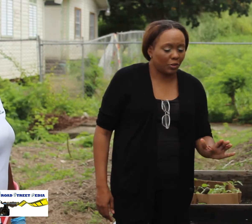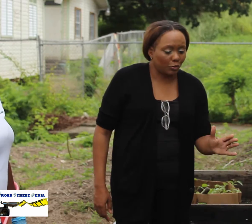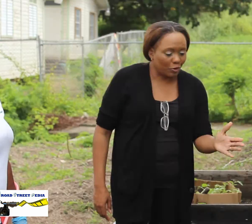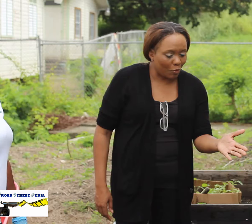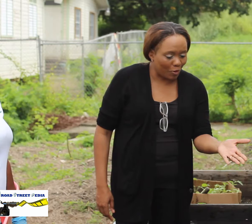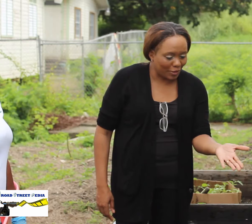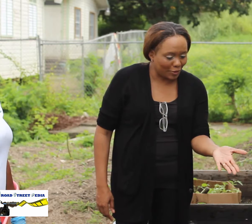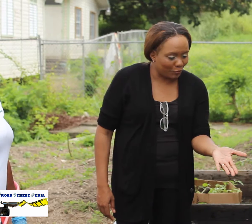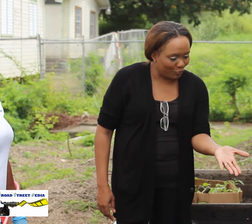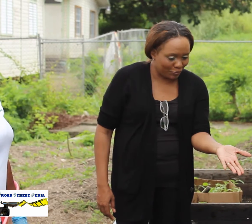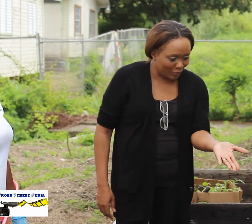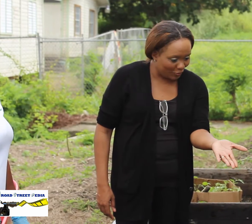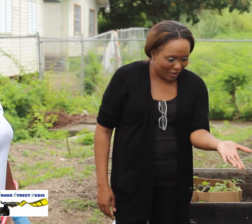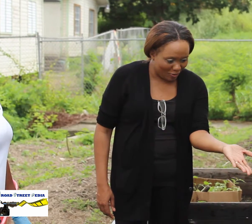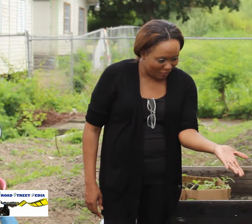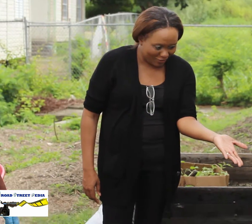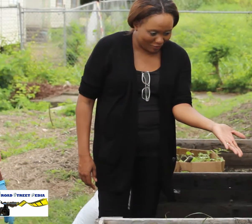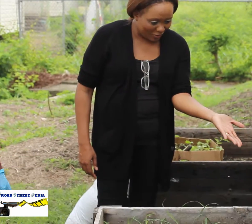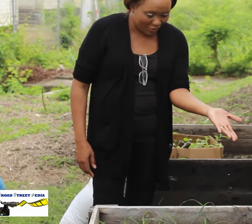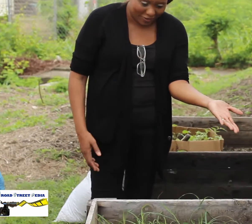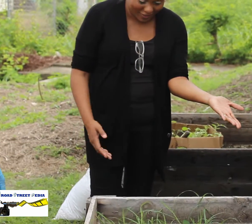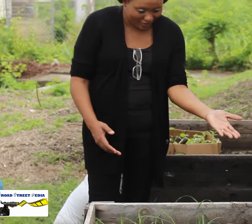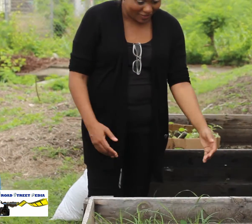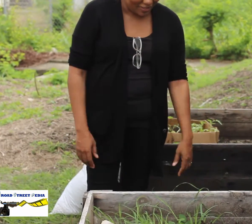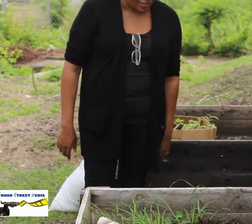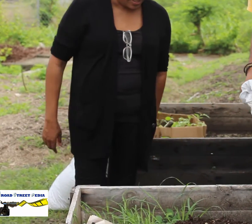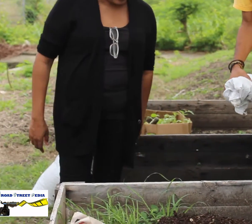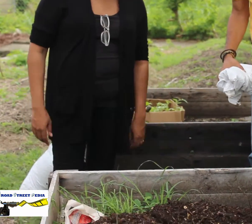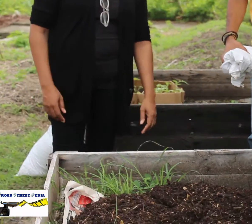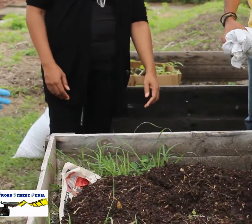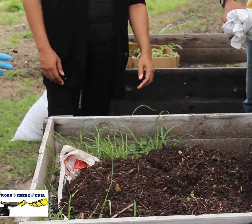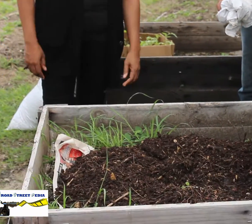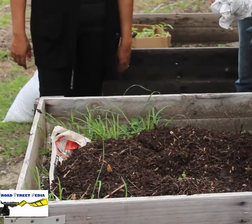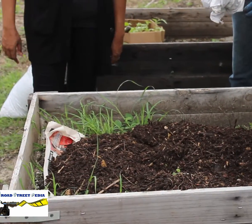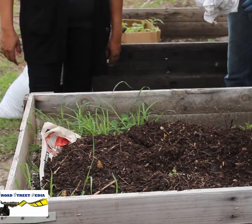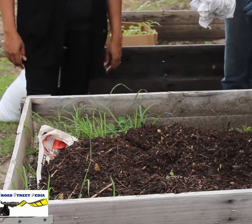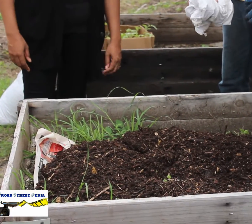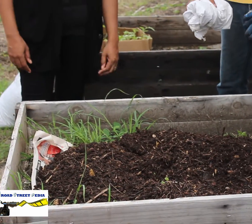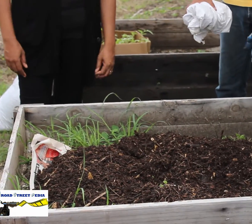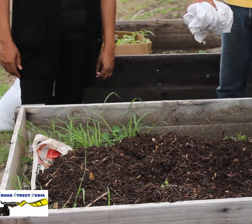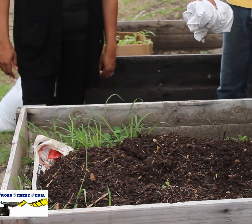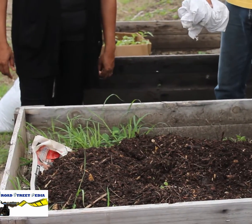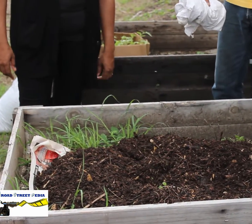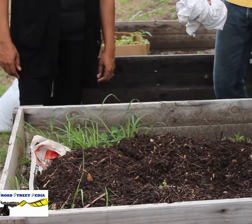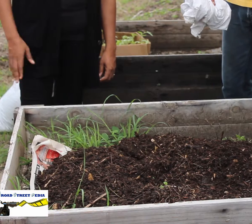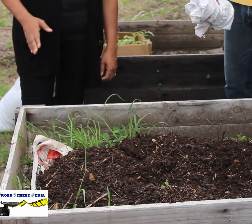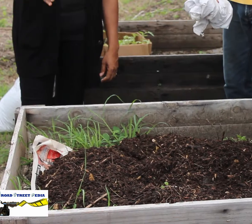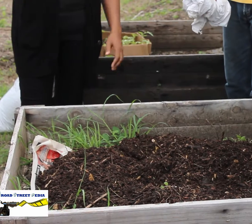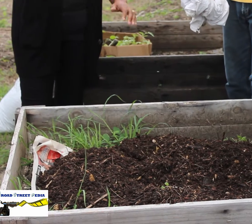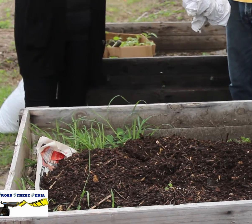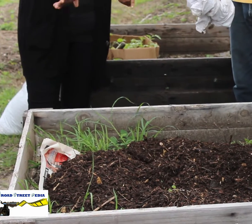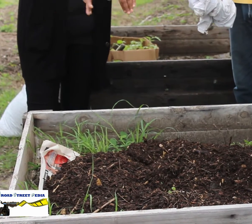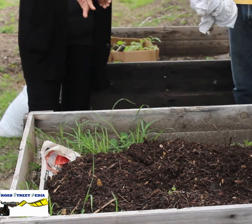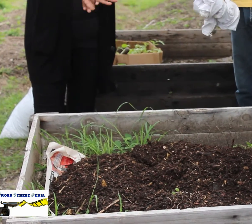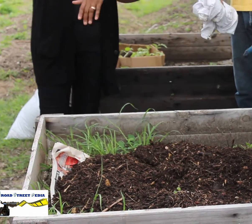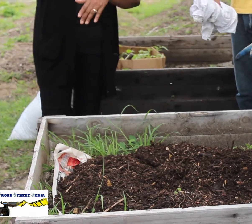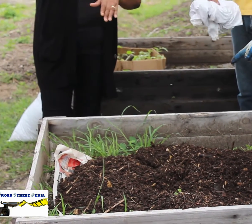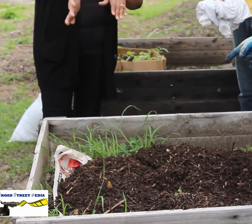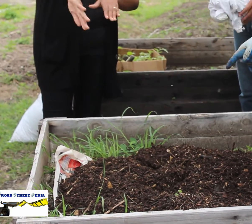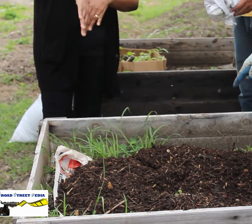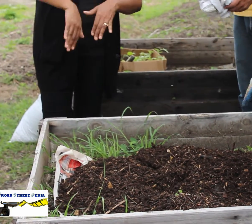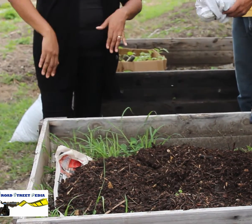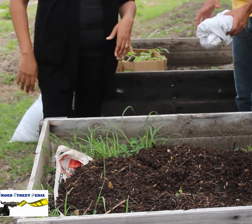so from the you don't leaves want that them are to- decomposed. Yeah, yeah, I get Yeah, it. let them Oh, the next one we can show them too. Okay. So we're just going to add